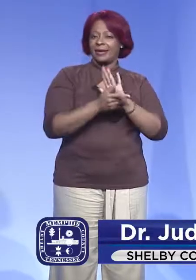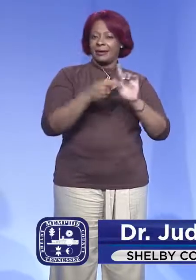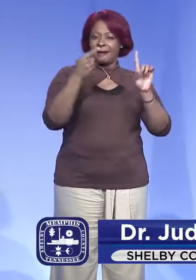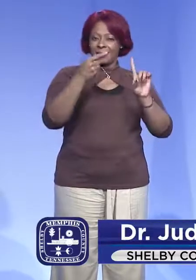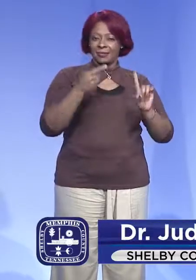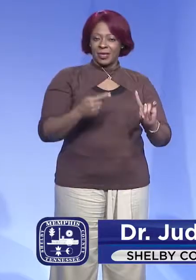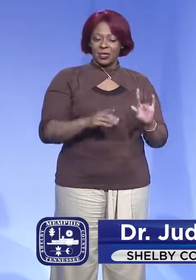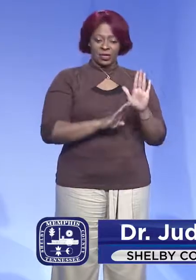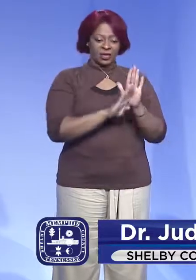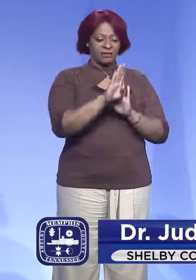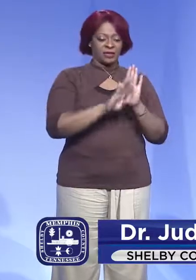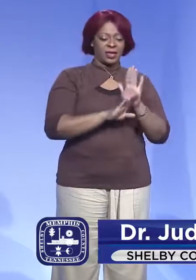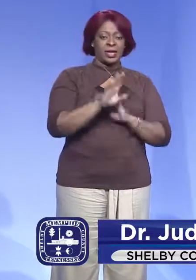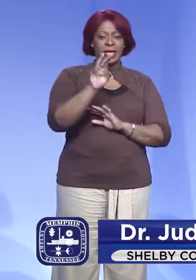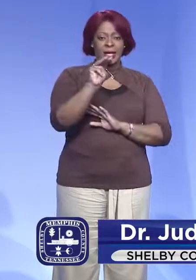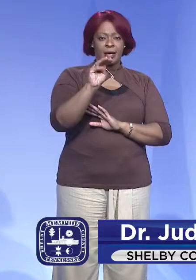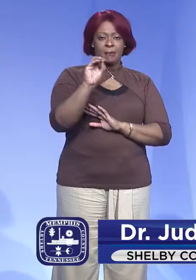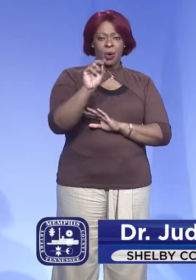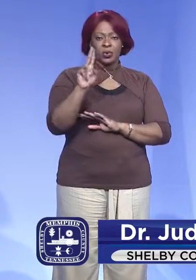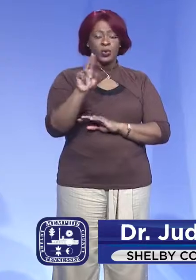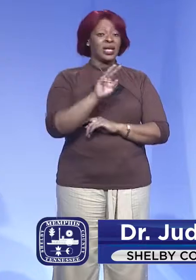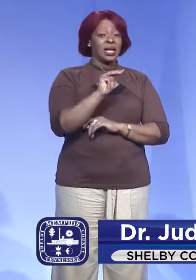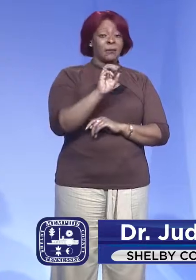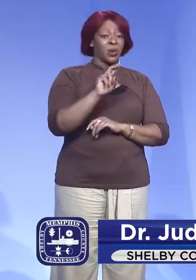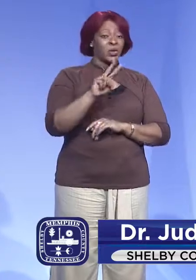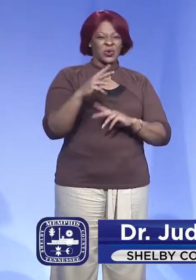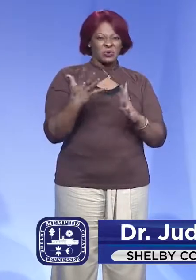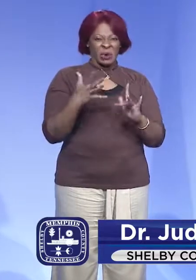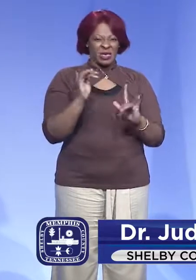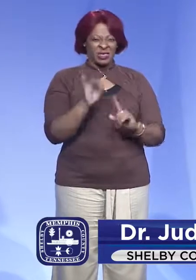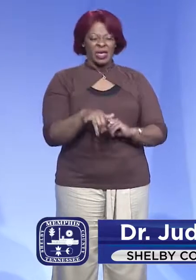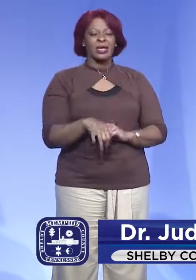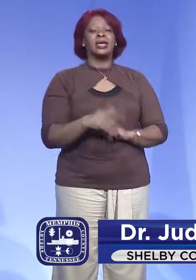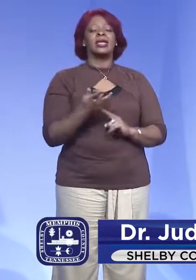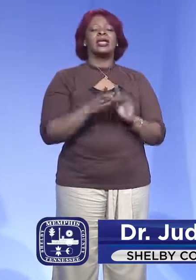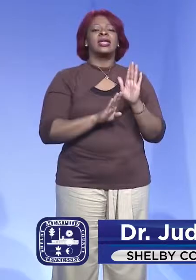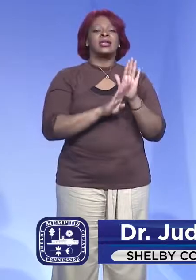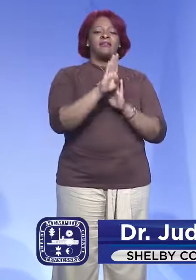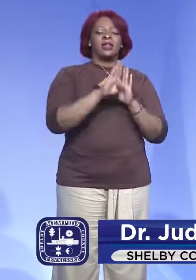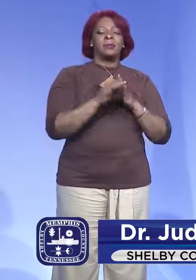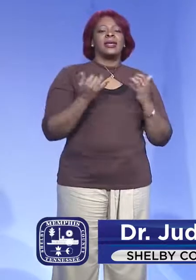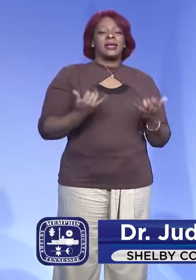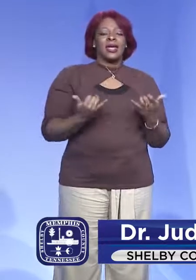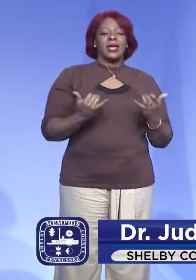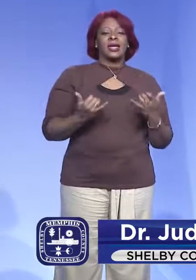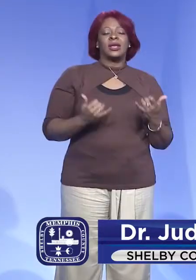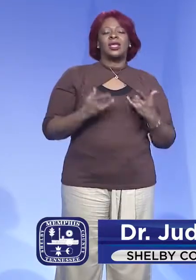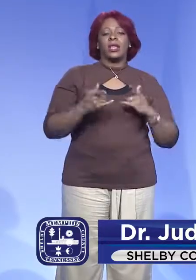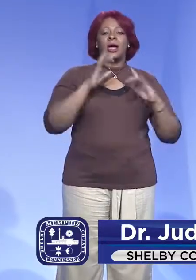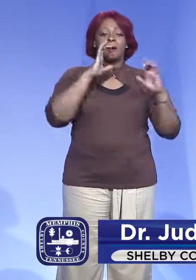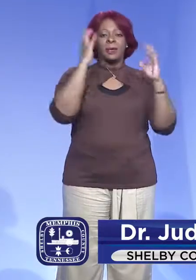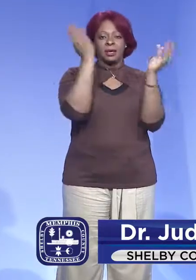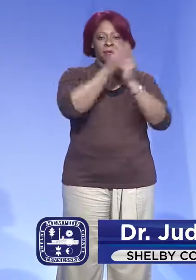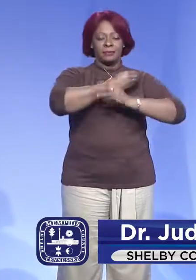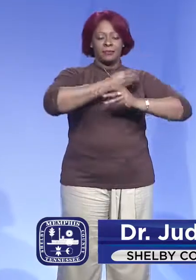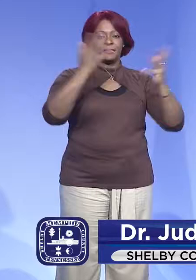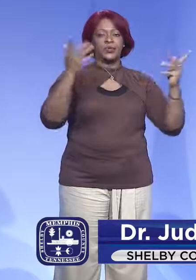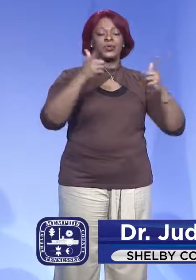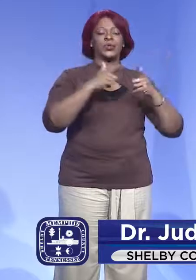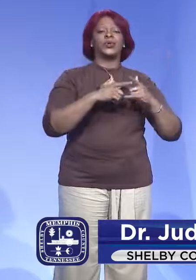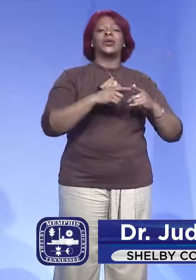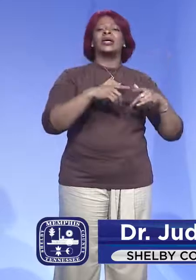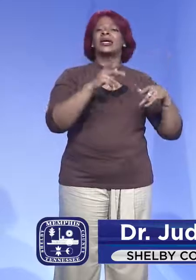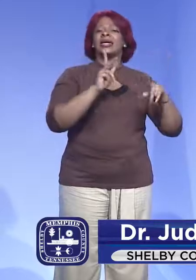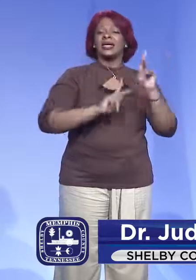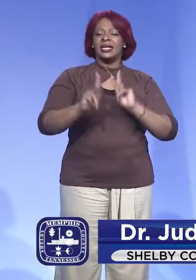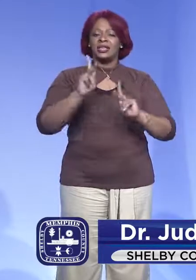of developing MOUs. MOUs they've been developed now and they've been communicated to the individuals